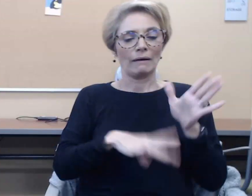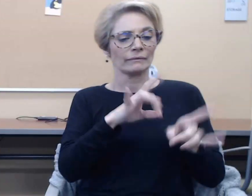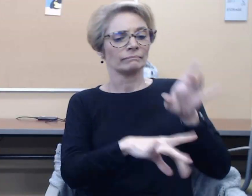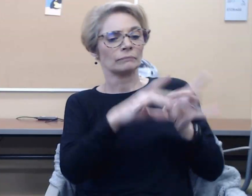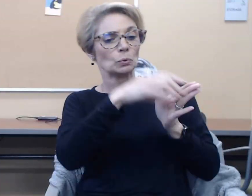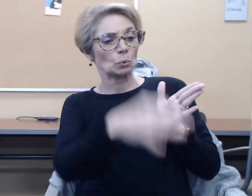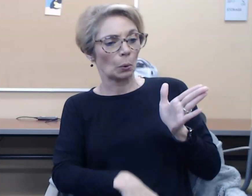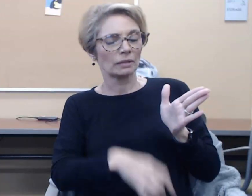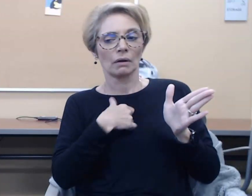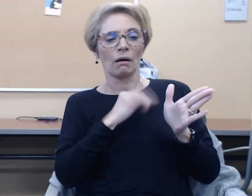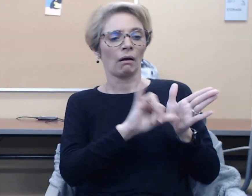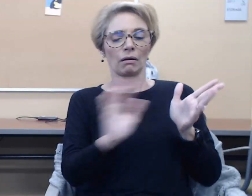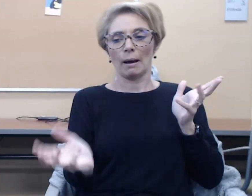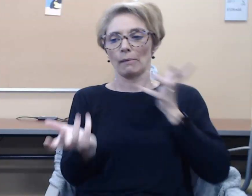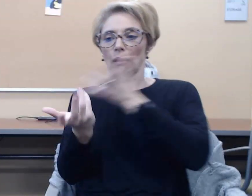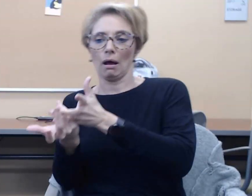the entire community.